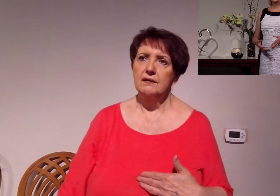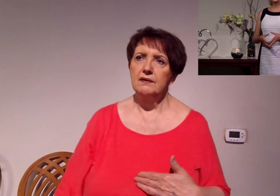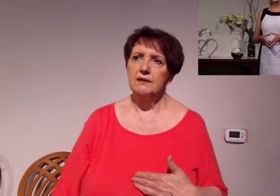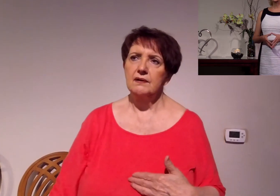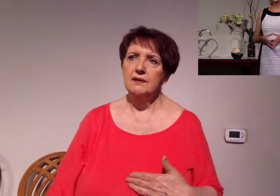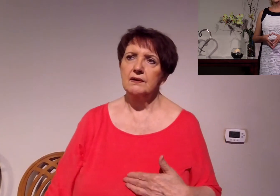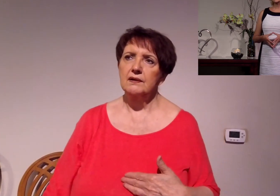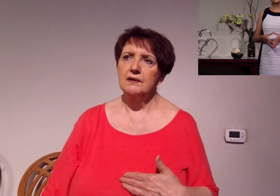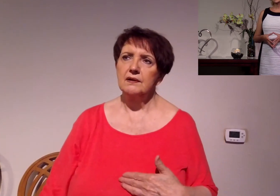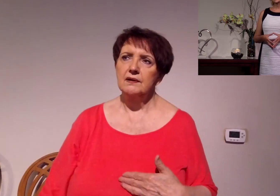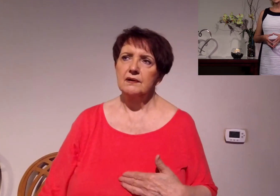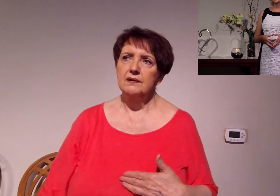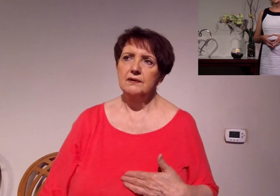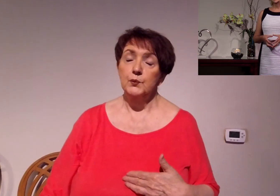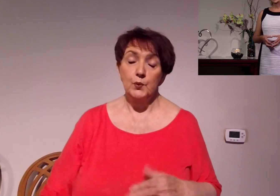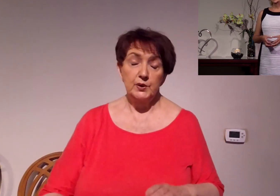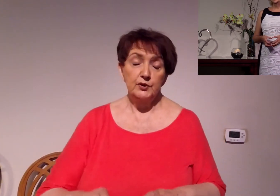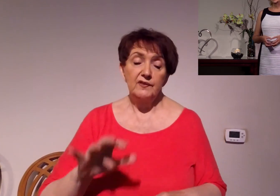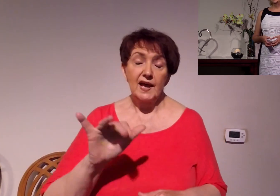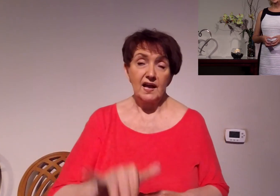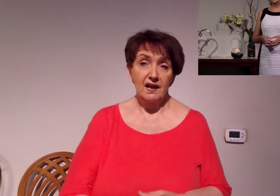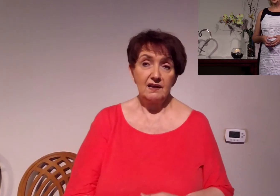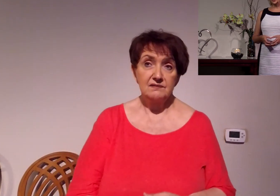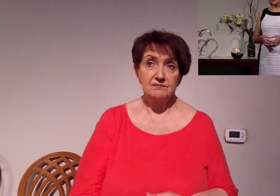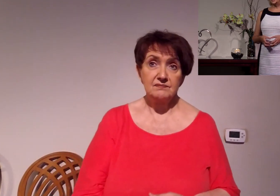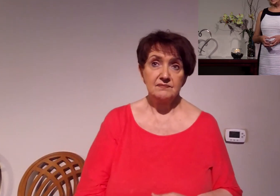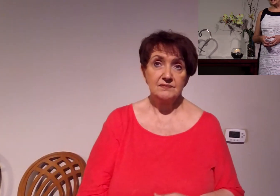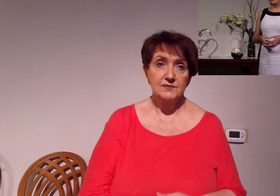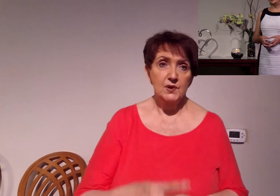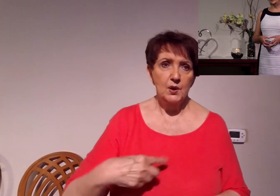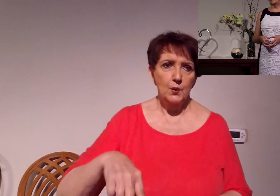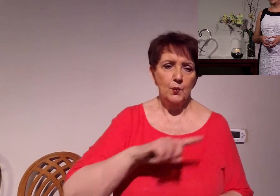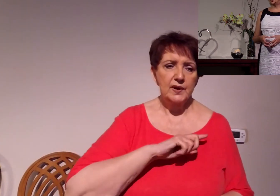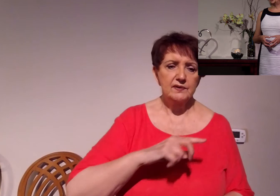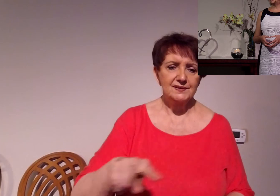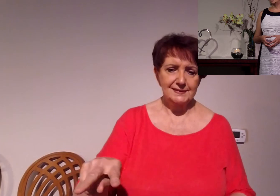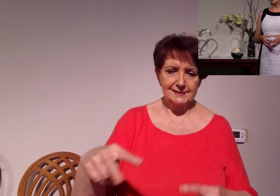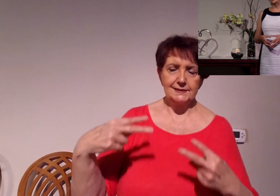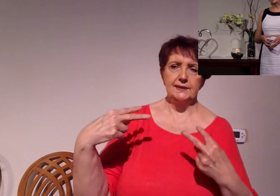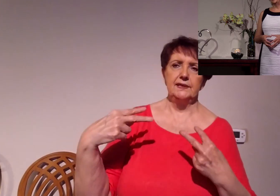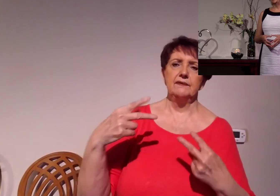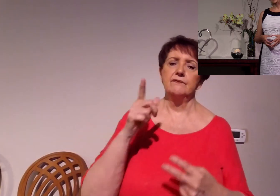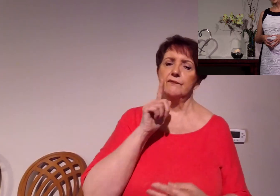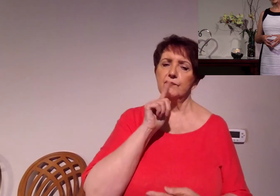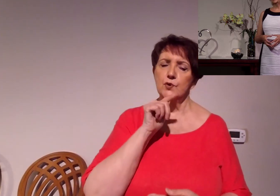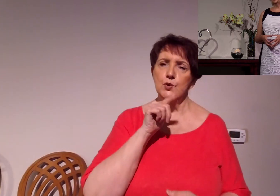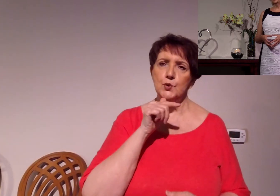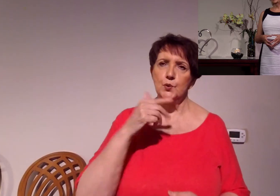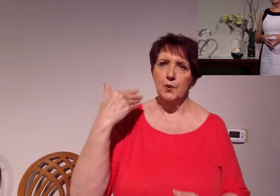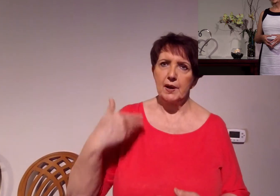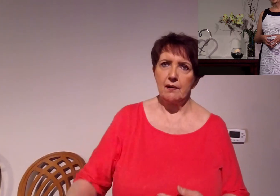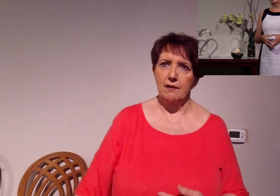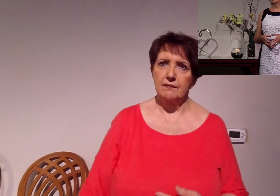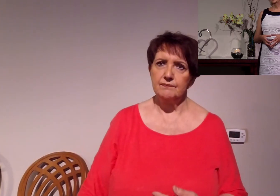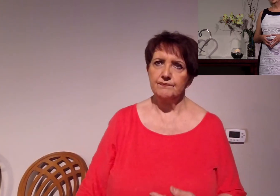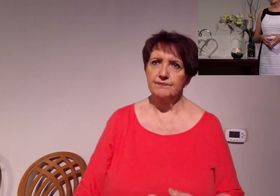And because we do this, we are seen for who we are.